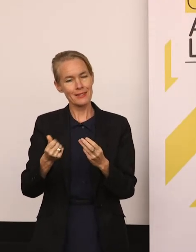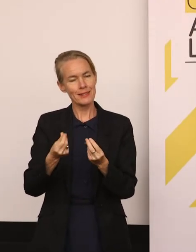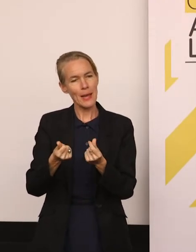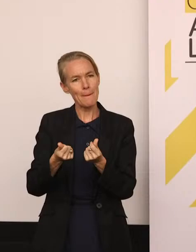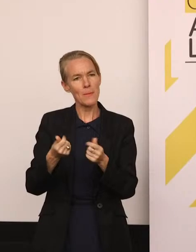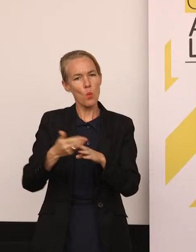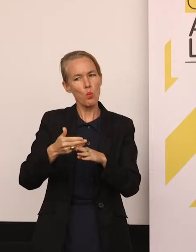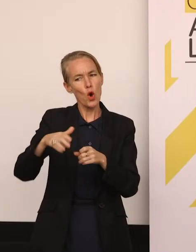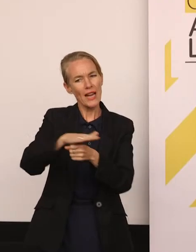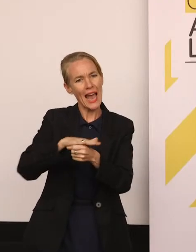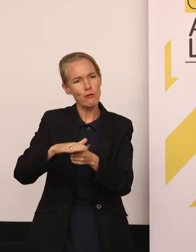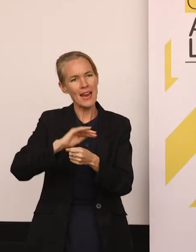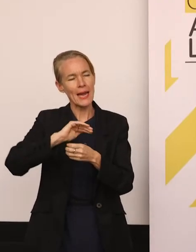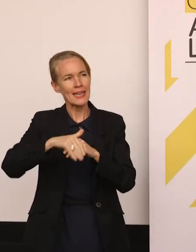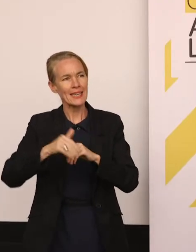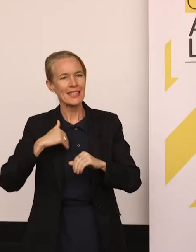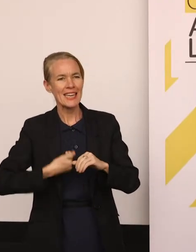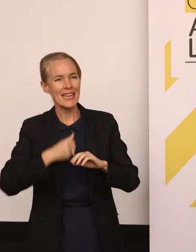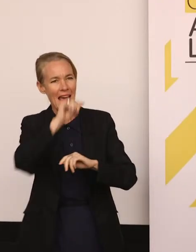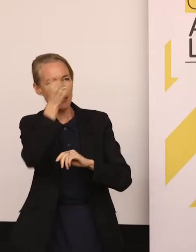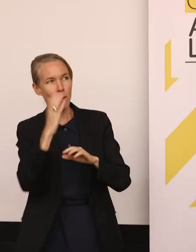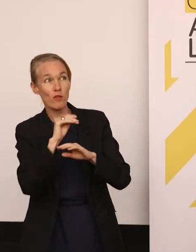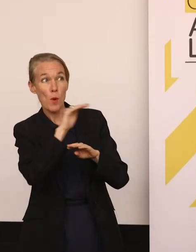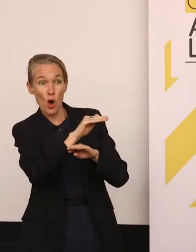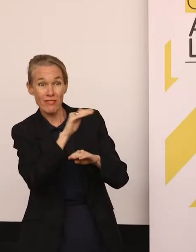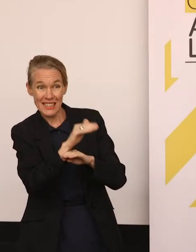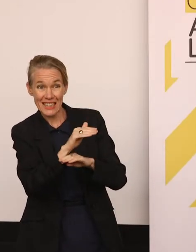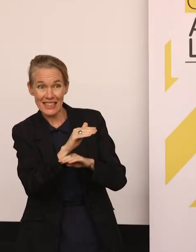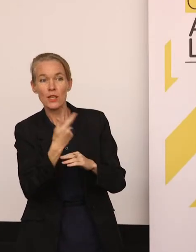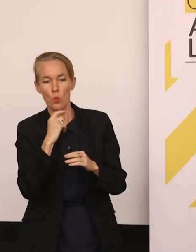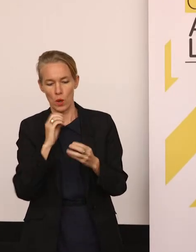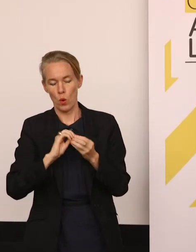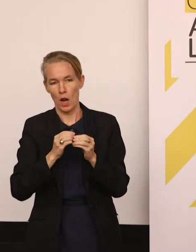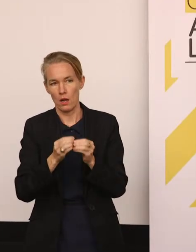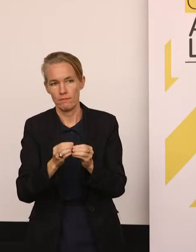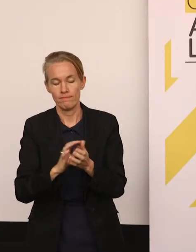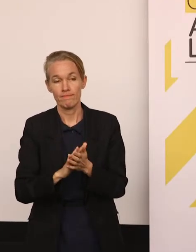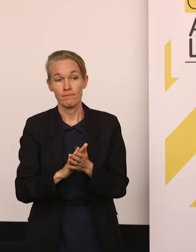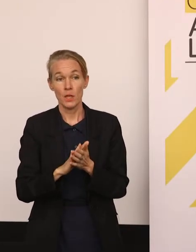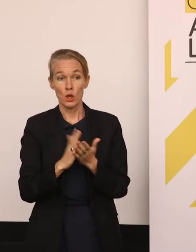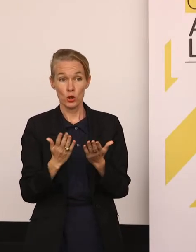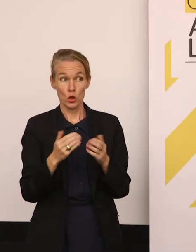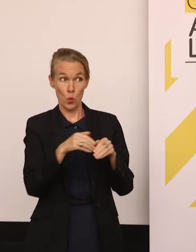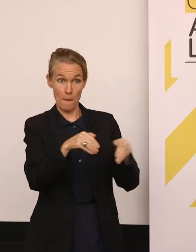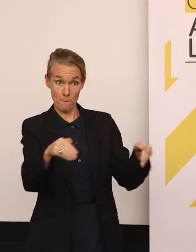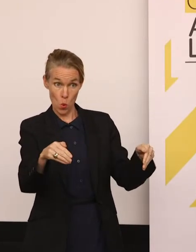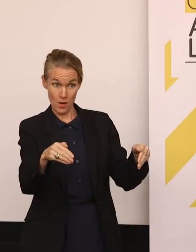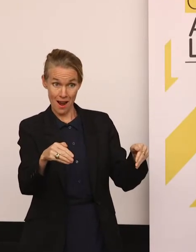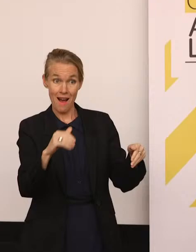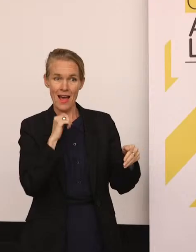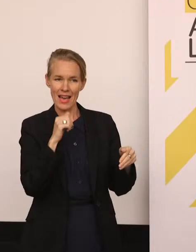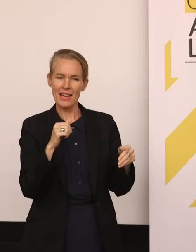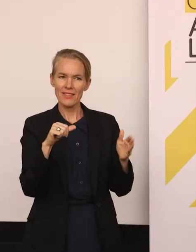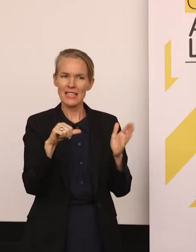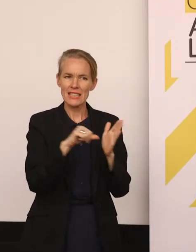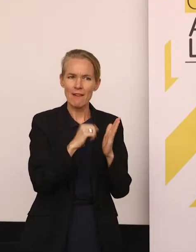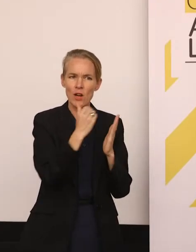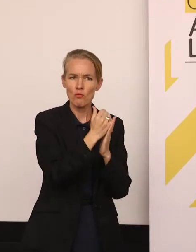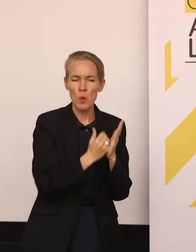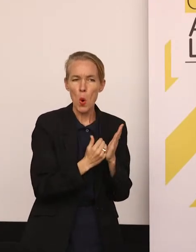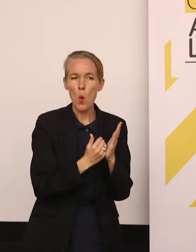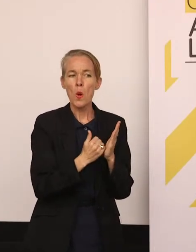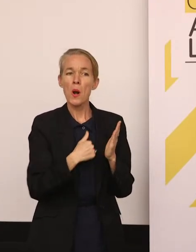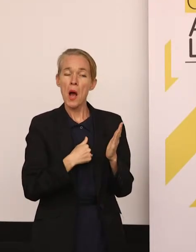looked at, and the strengthened measures we have put around the border will, I think, assist with us being able to look at those and think about